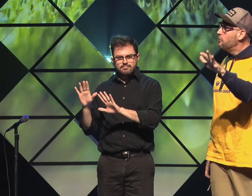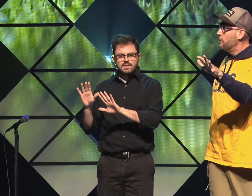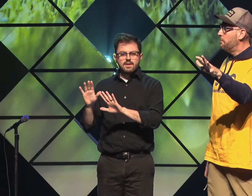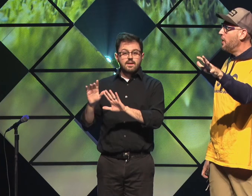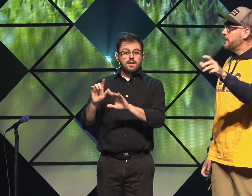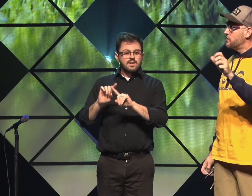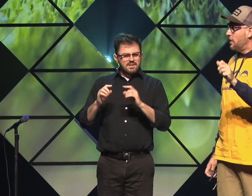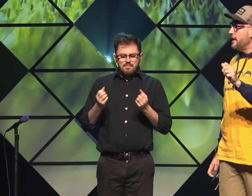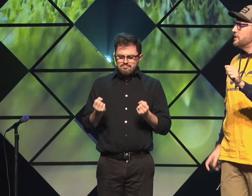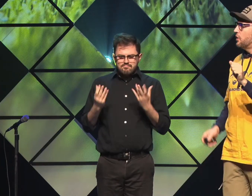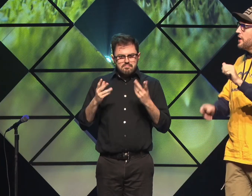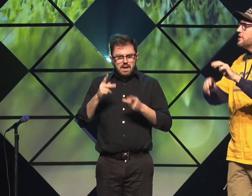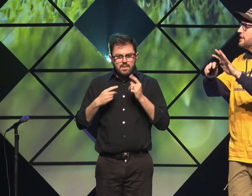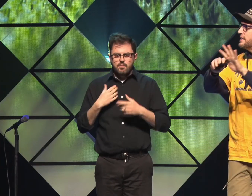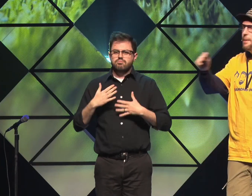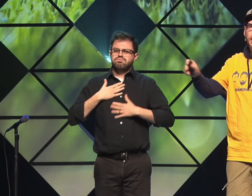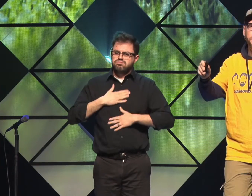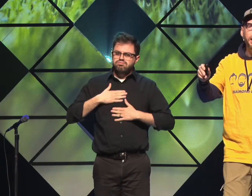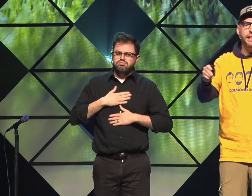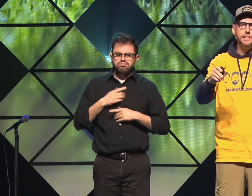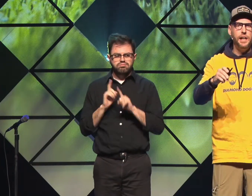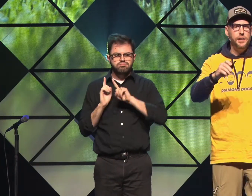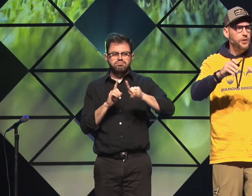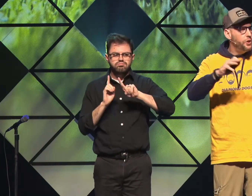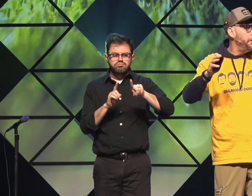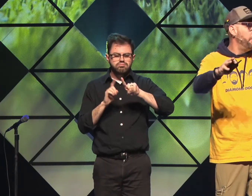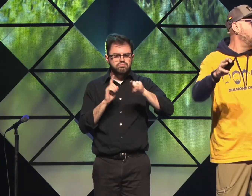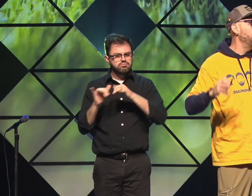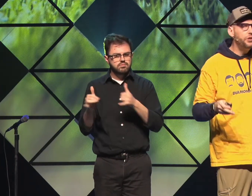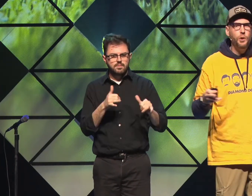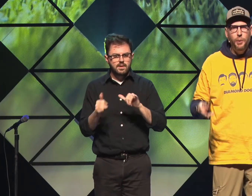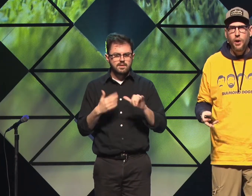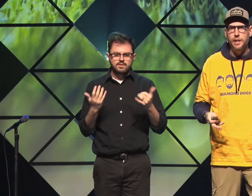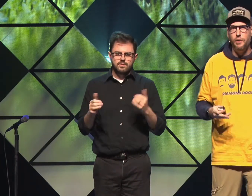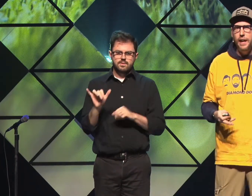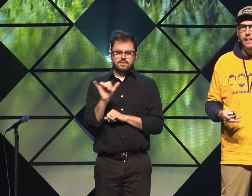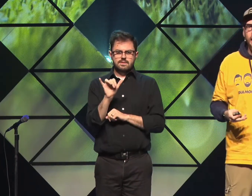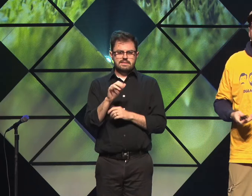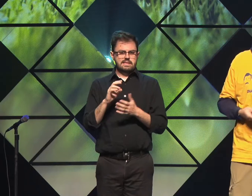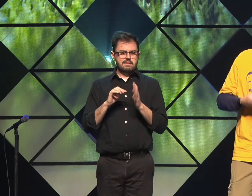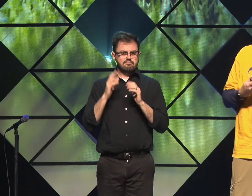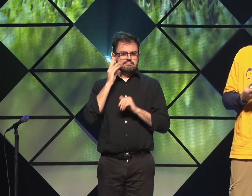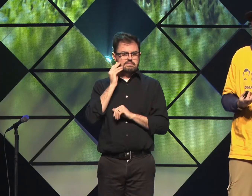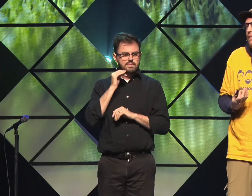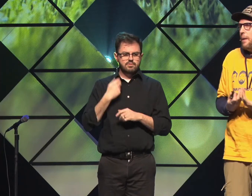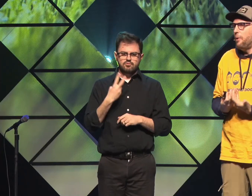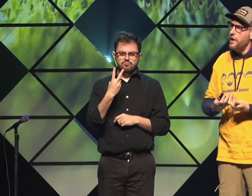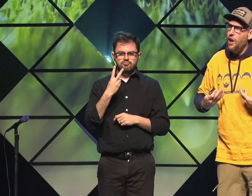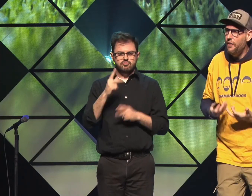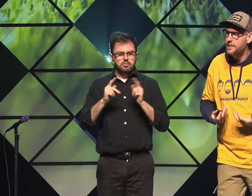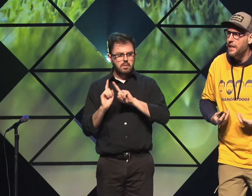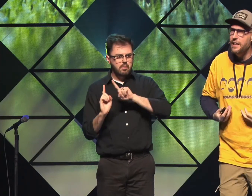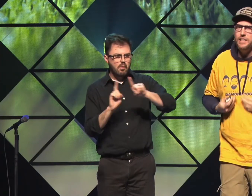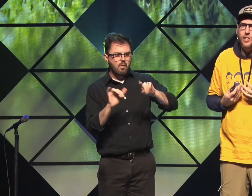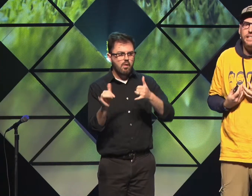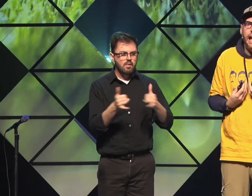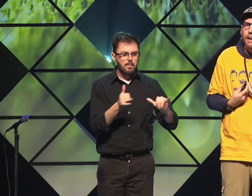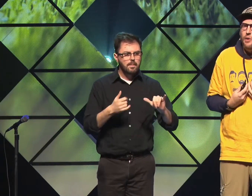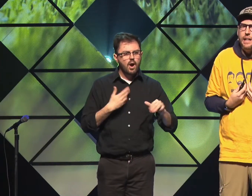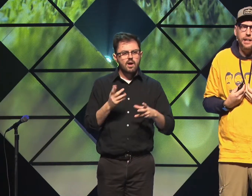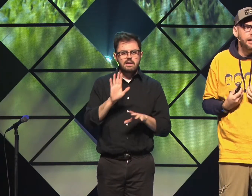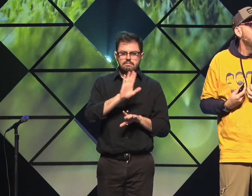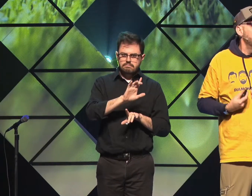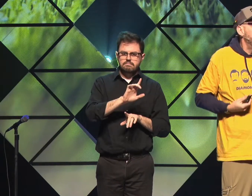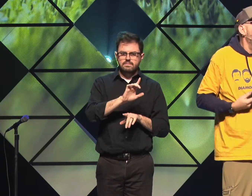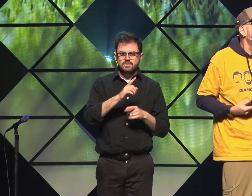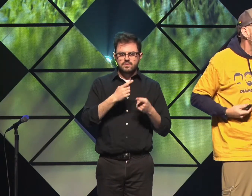people that love going to parties, all right? So here's the same experience. Like two people go into a party, right? And inside of that party, all of a sudden they start to have